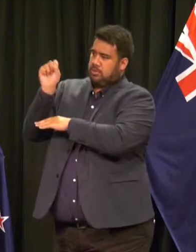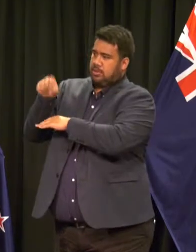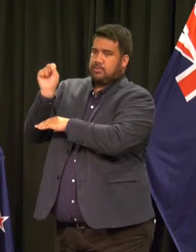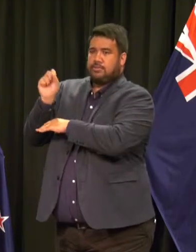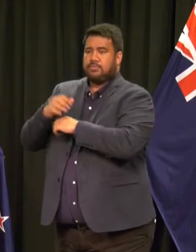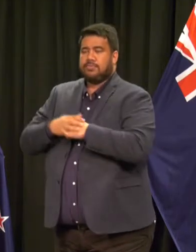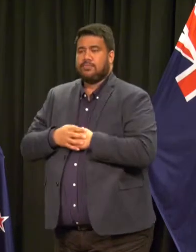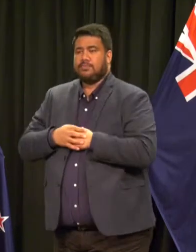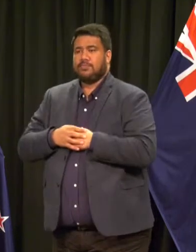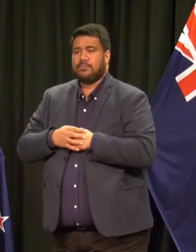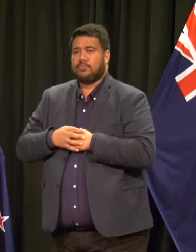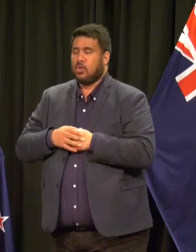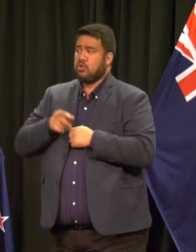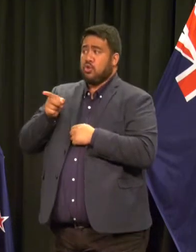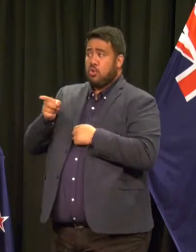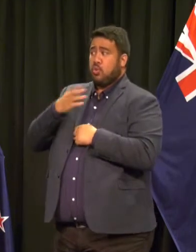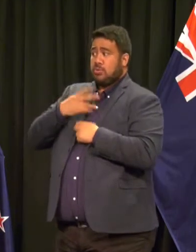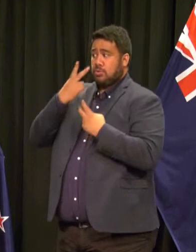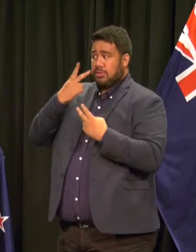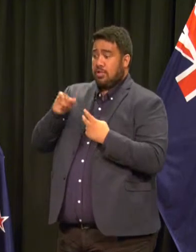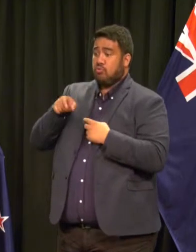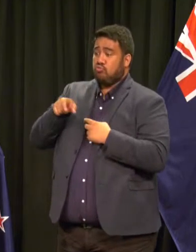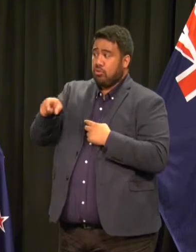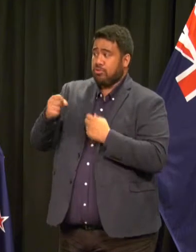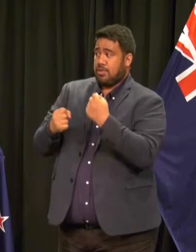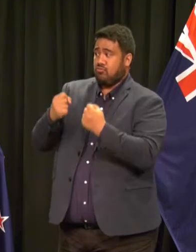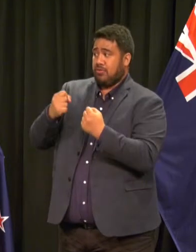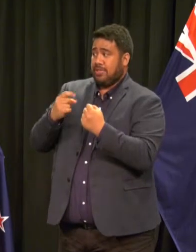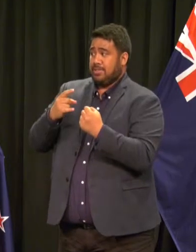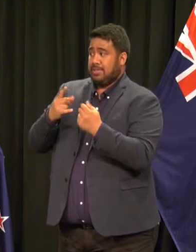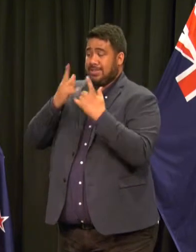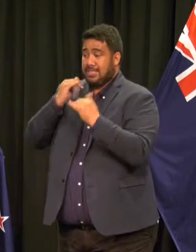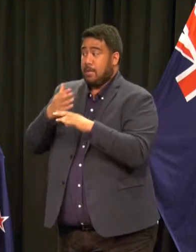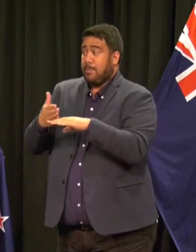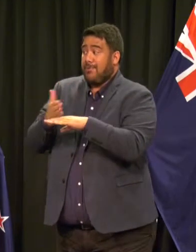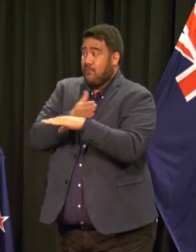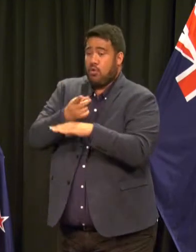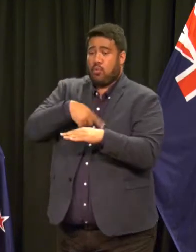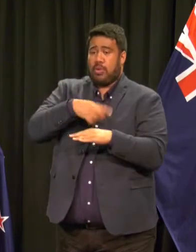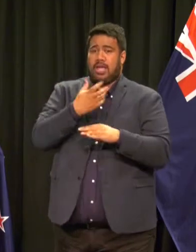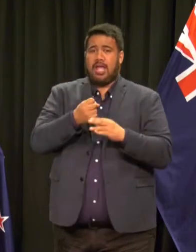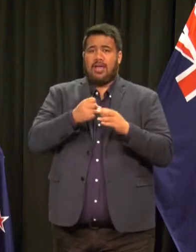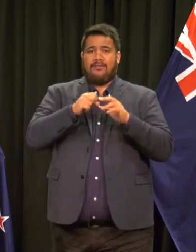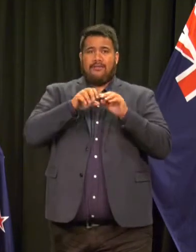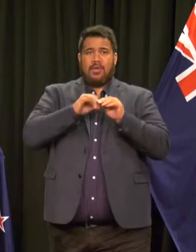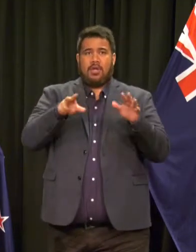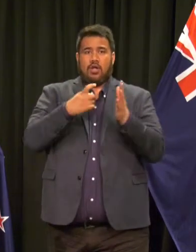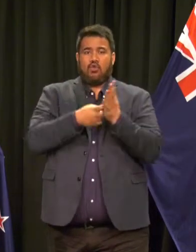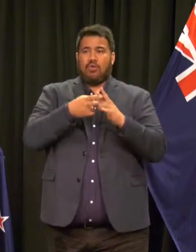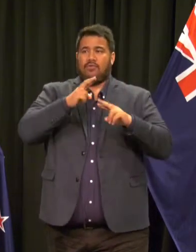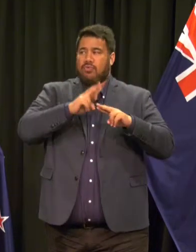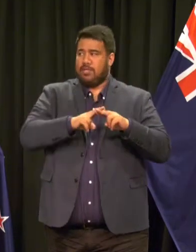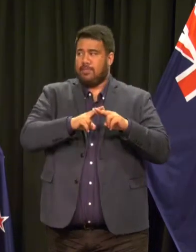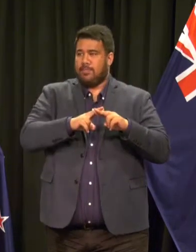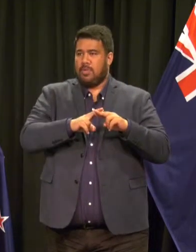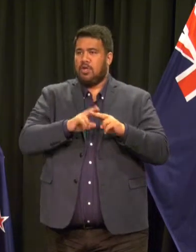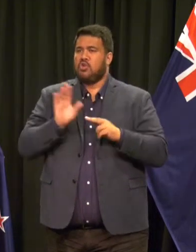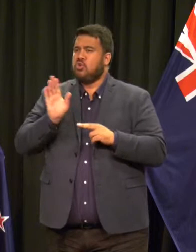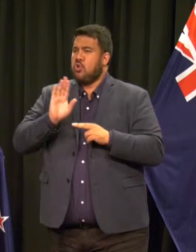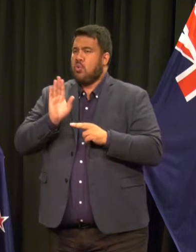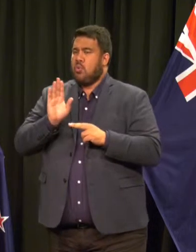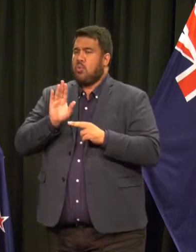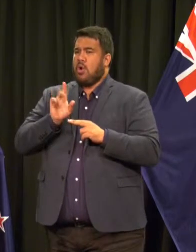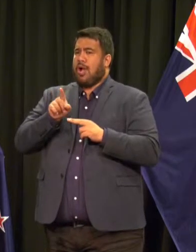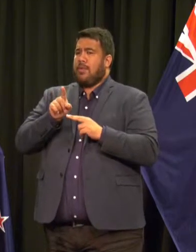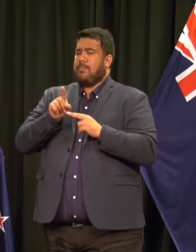You would like to see random roadside drug testing in place before we go to a referendum? No, excuse me. Please don't try and put words in my mouth. I'm disagreeing with